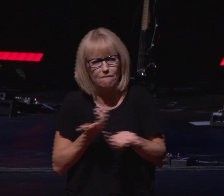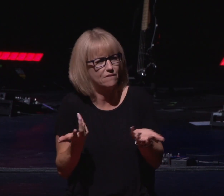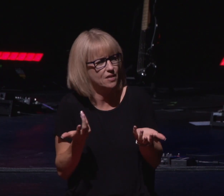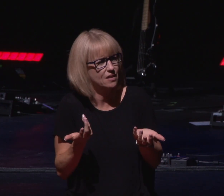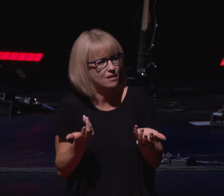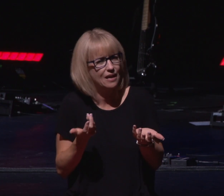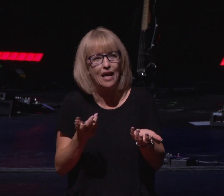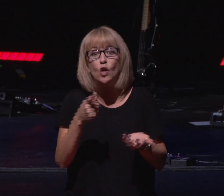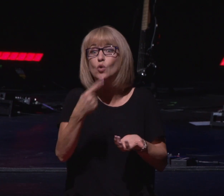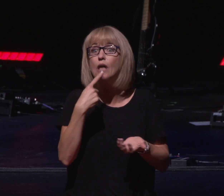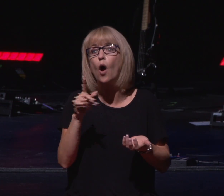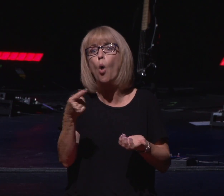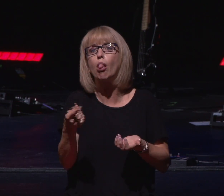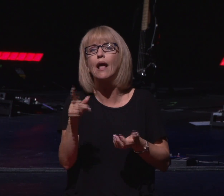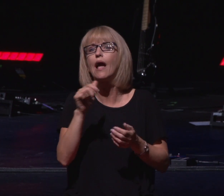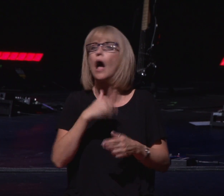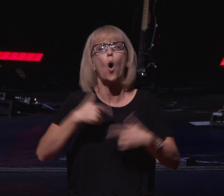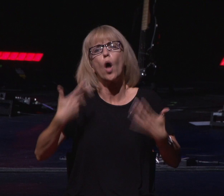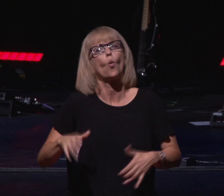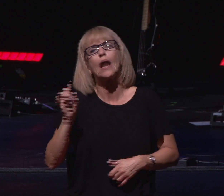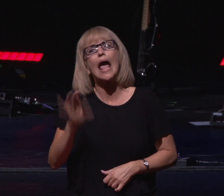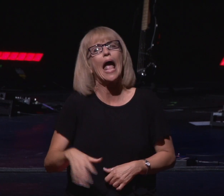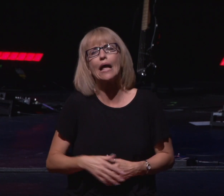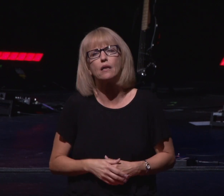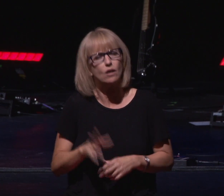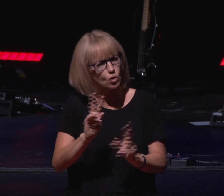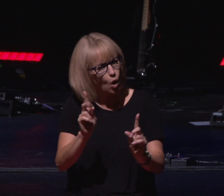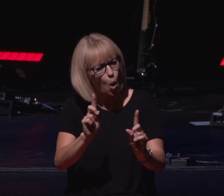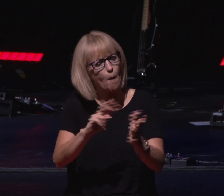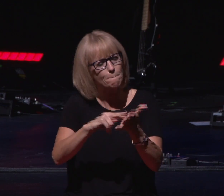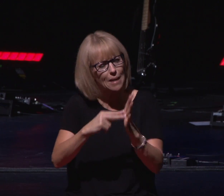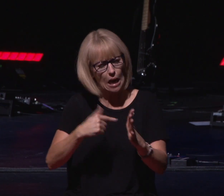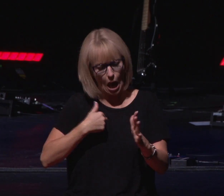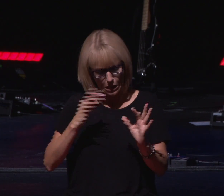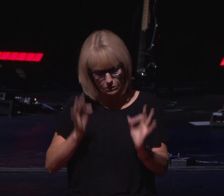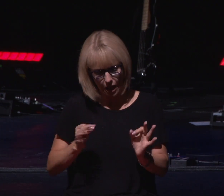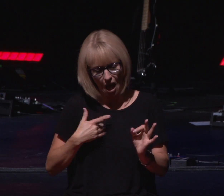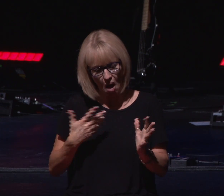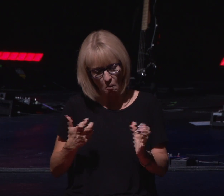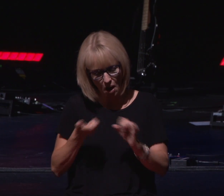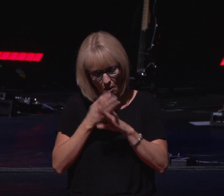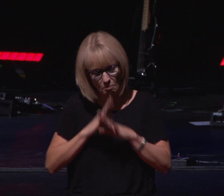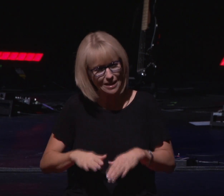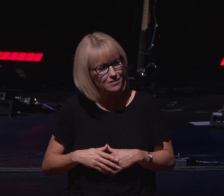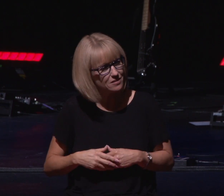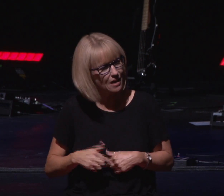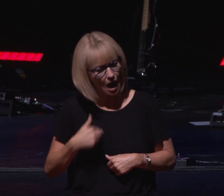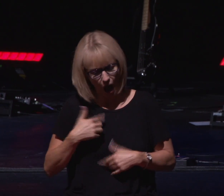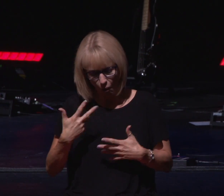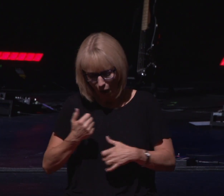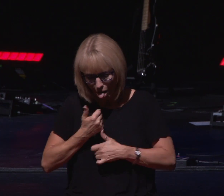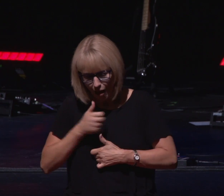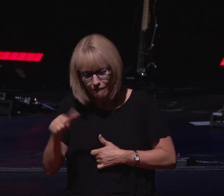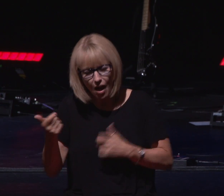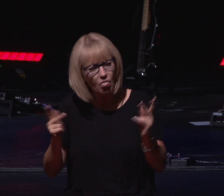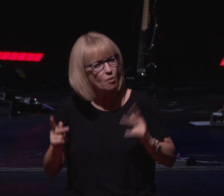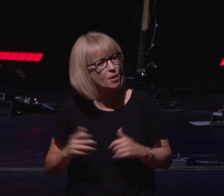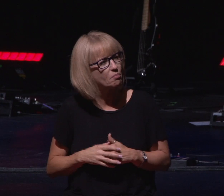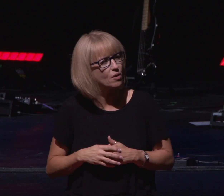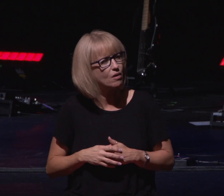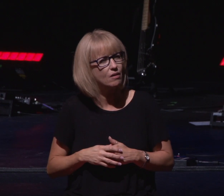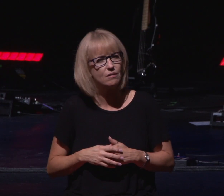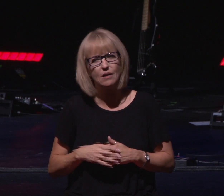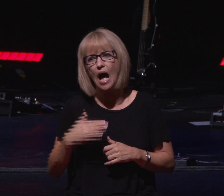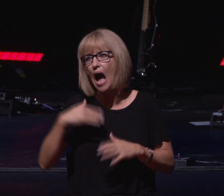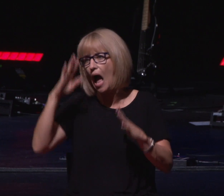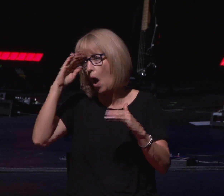not hating, but deciding we are going to be intentional peacemakers. We're going to go out of our way to love others. I hope there's not a